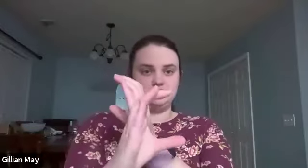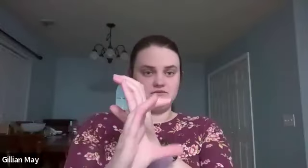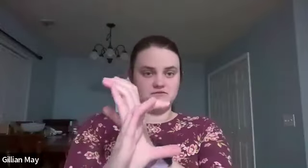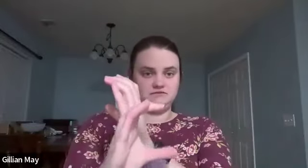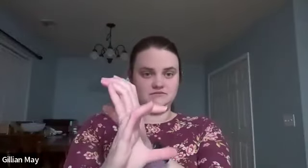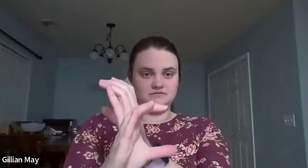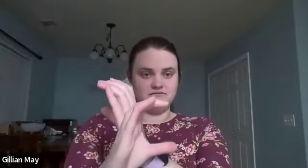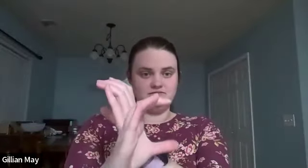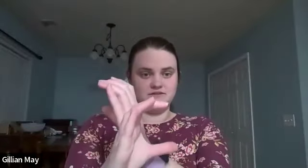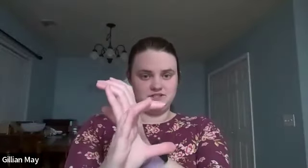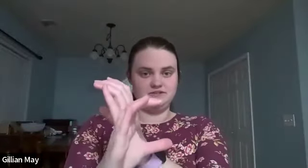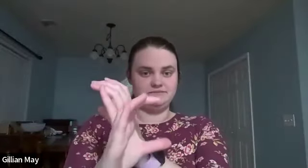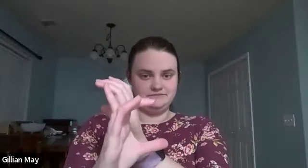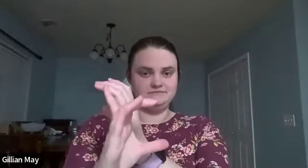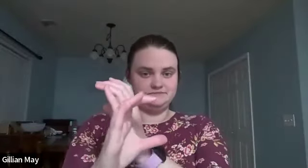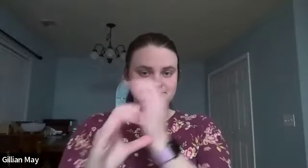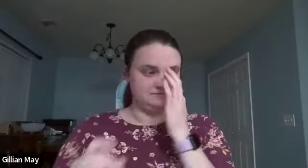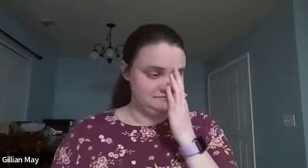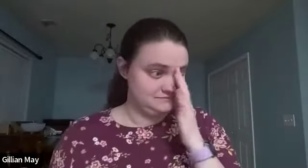chill, chill.